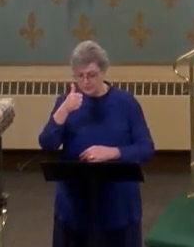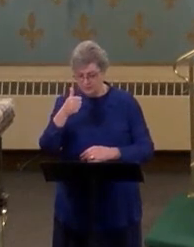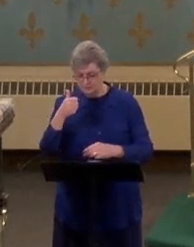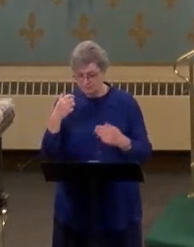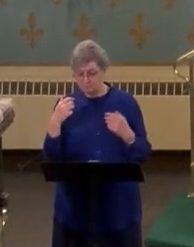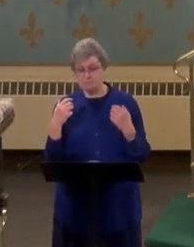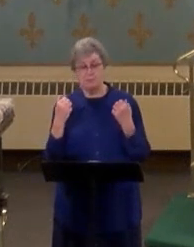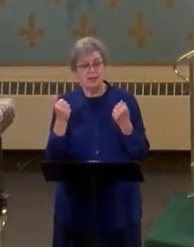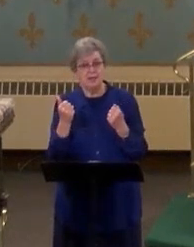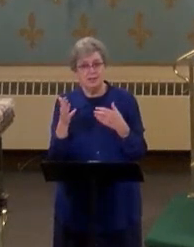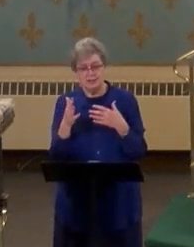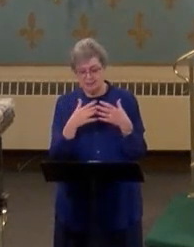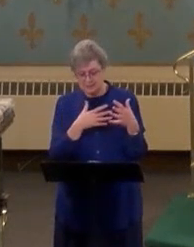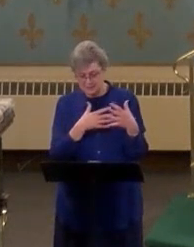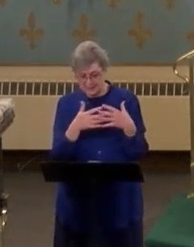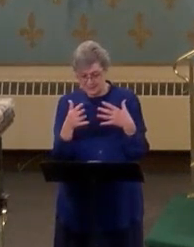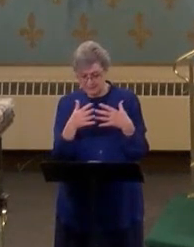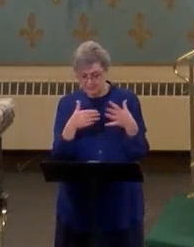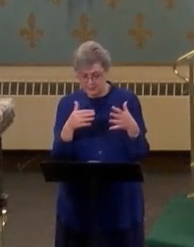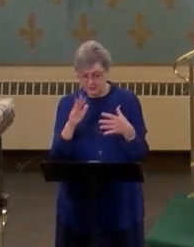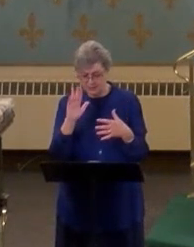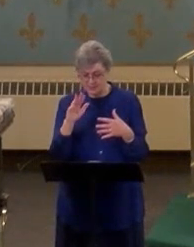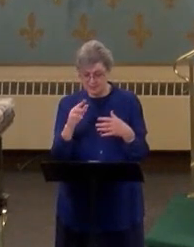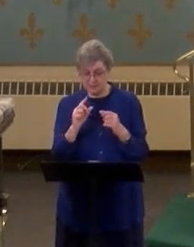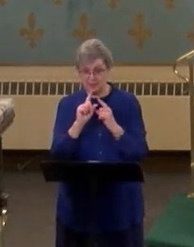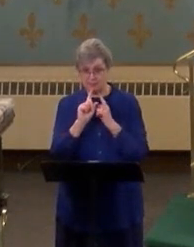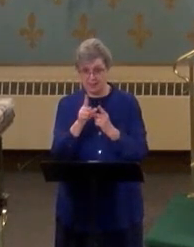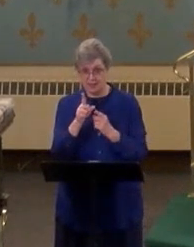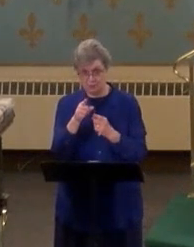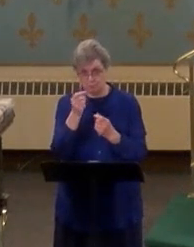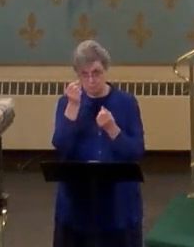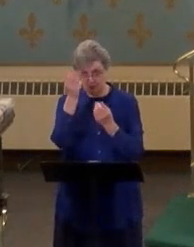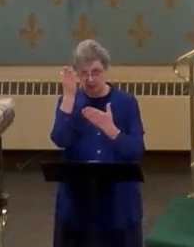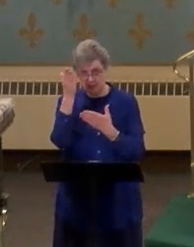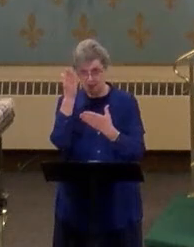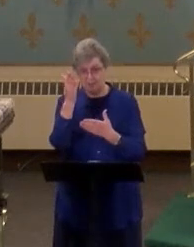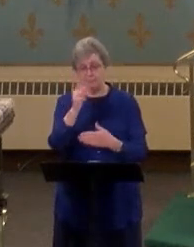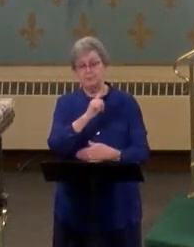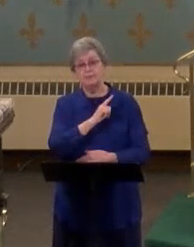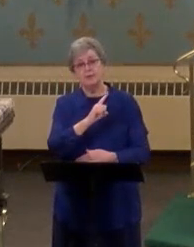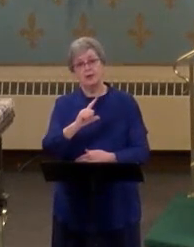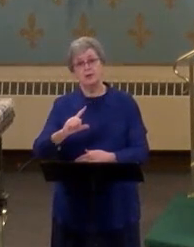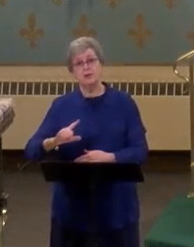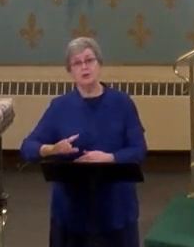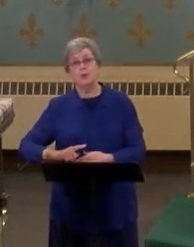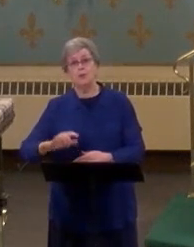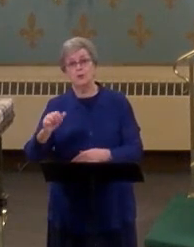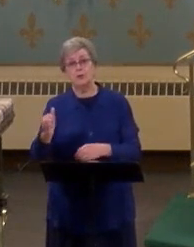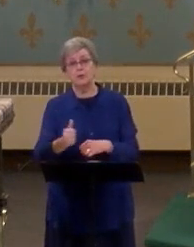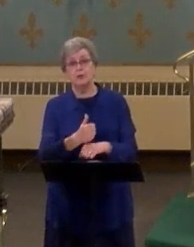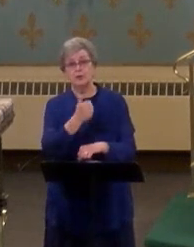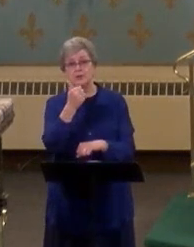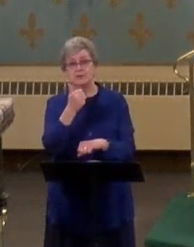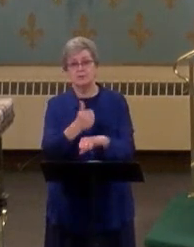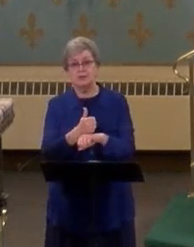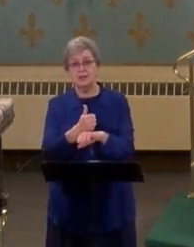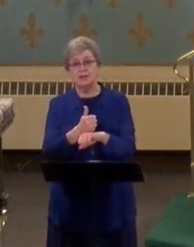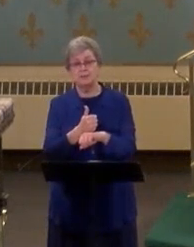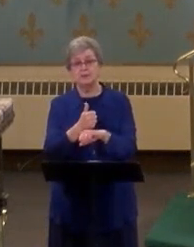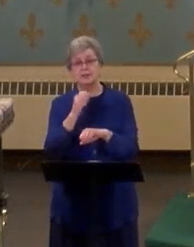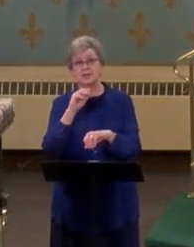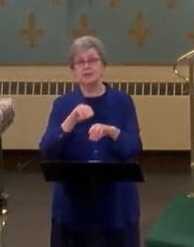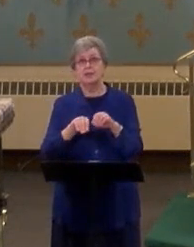strength, his bidding. The Lord has